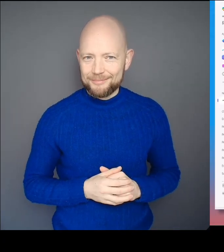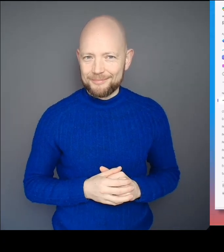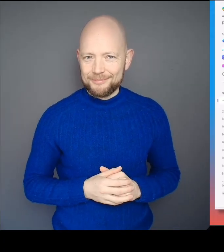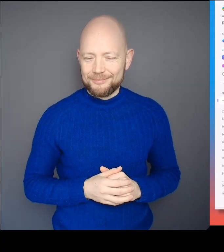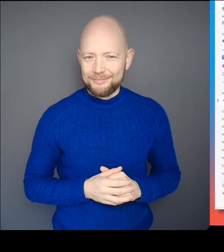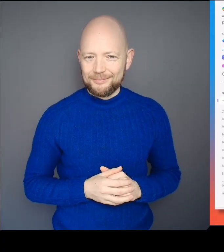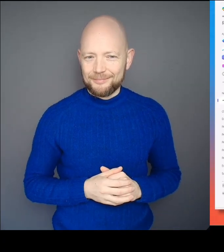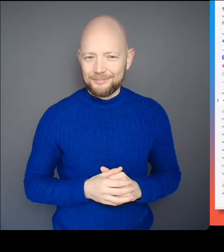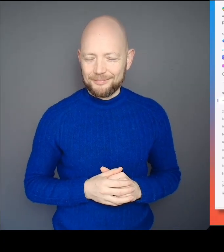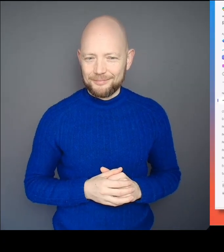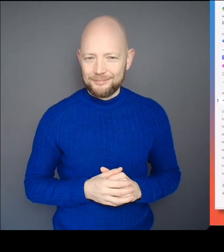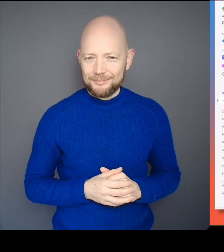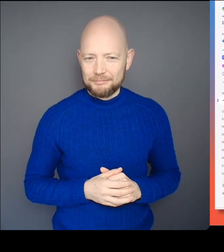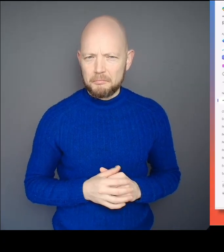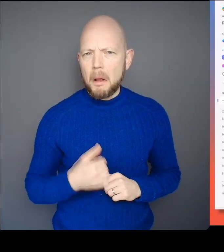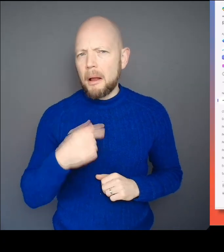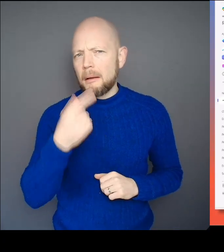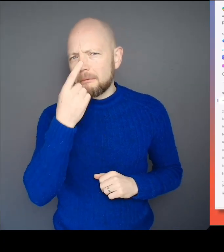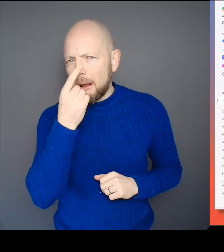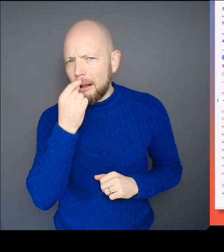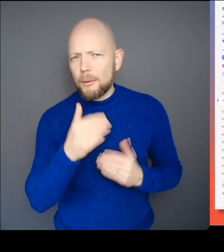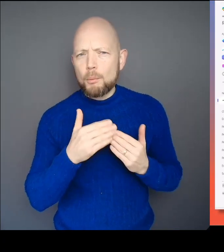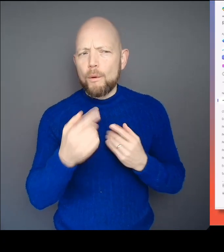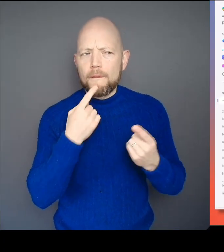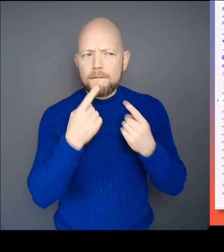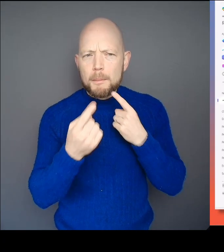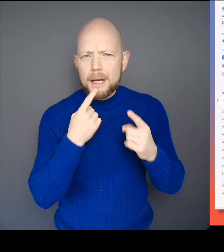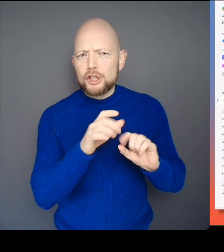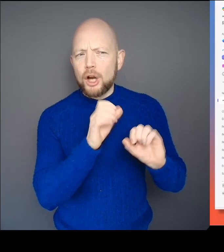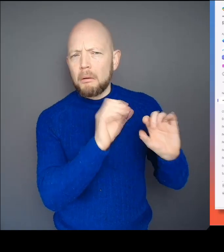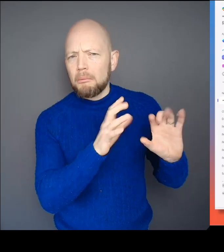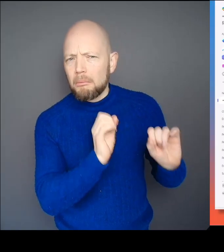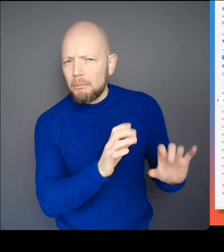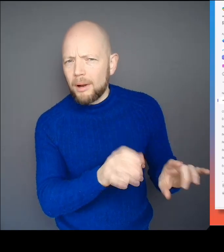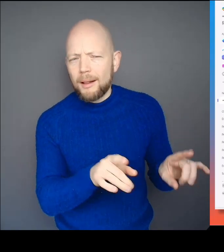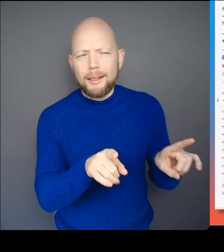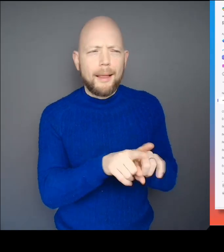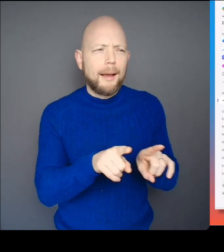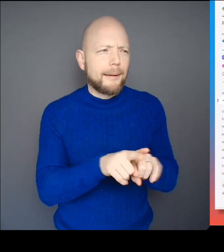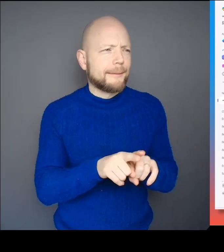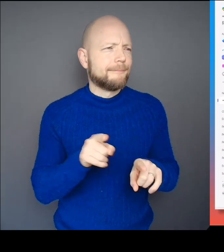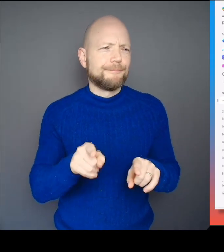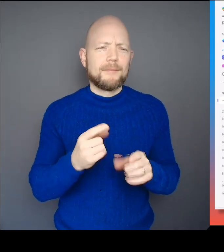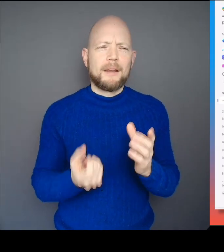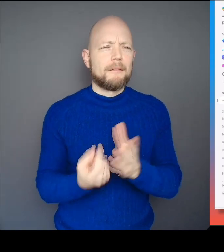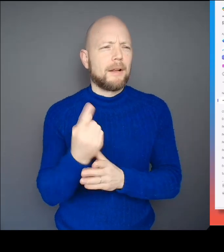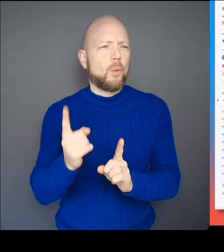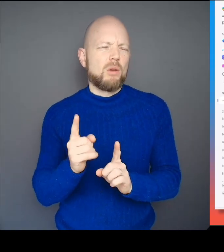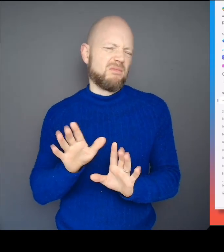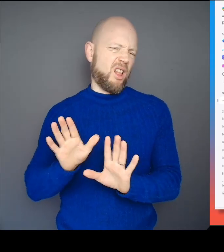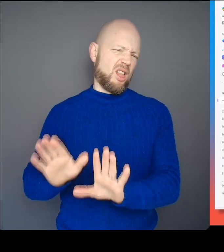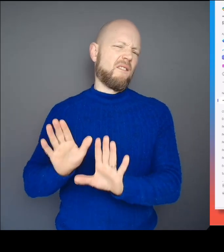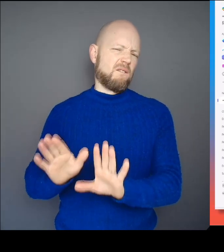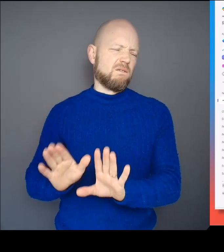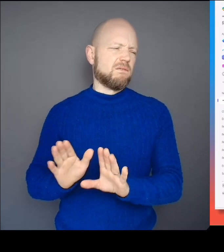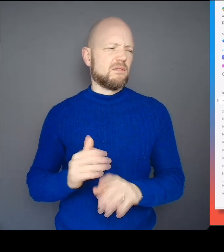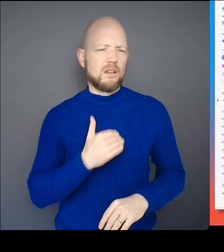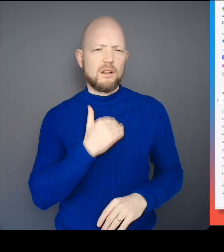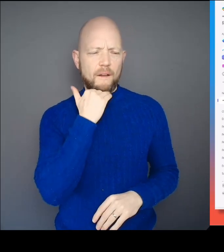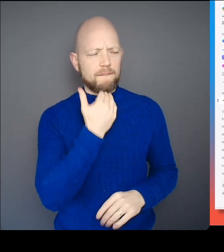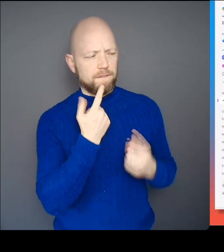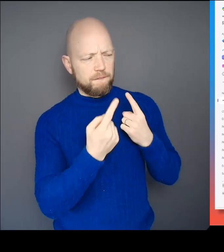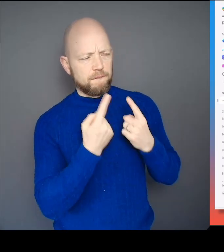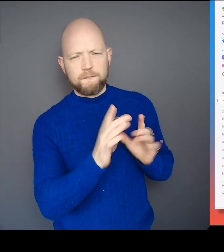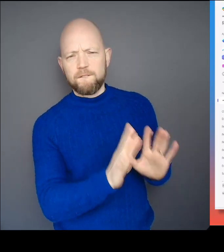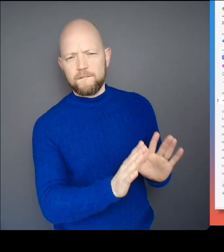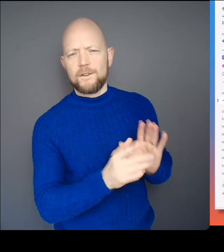click create. Now I can go in here and give it some other instructions about we're planning a Pets at Work day and some background context.